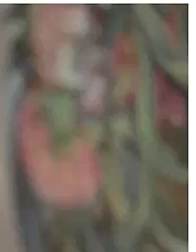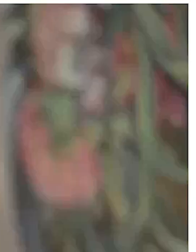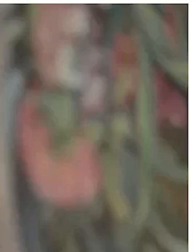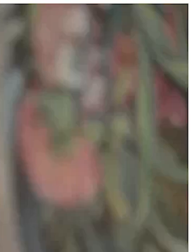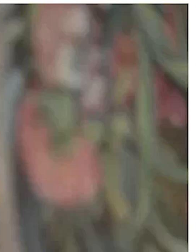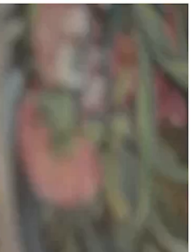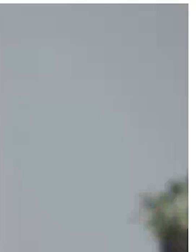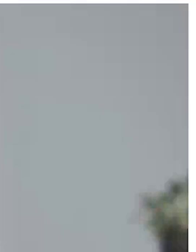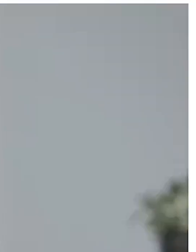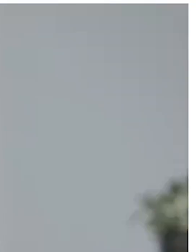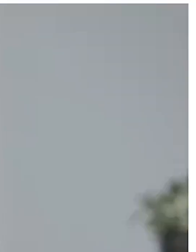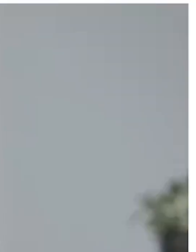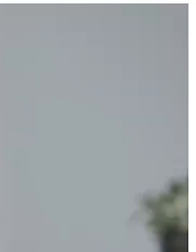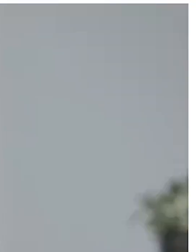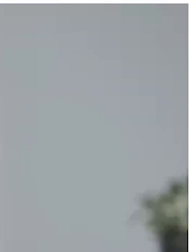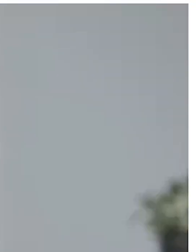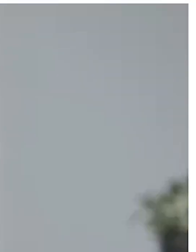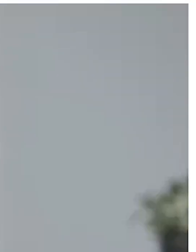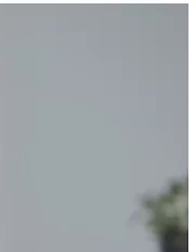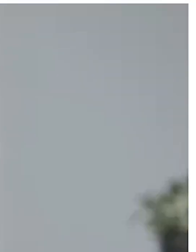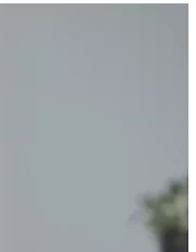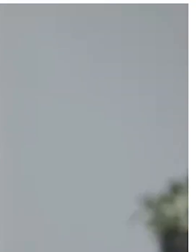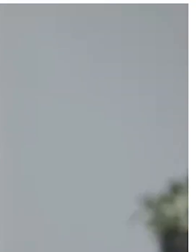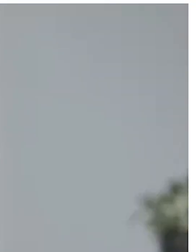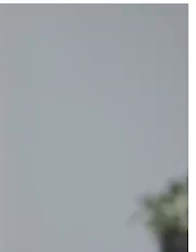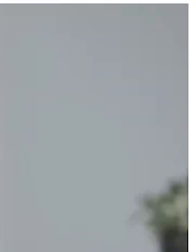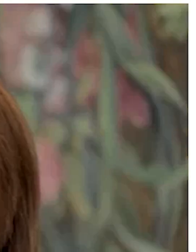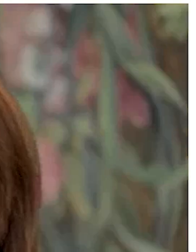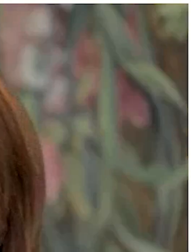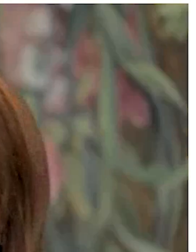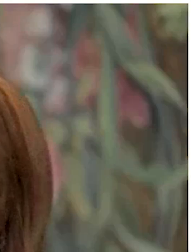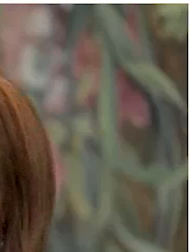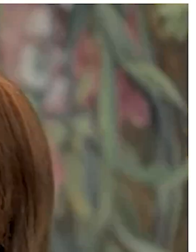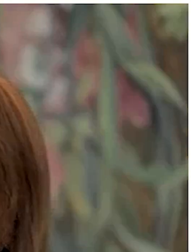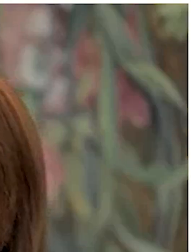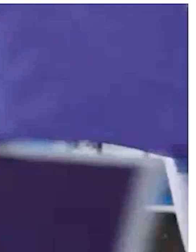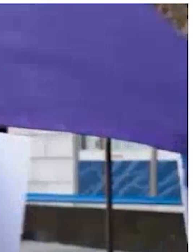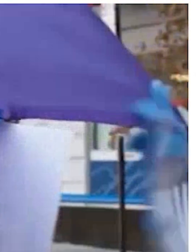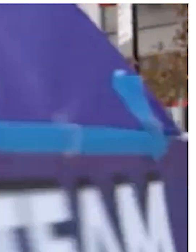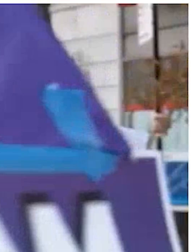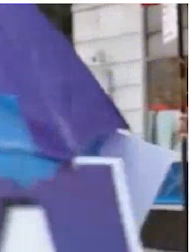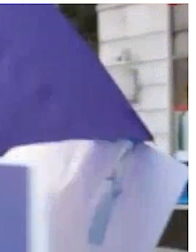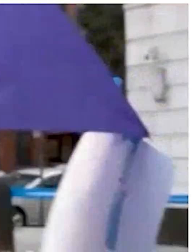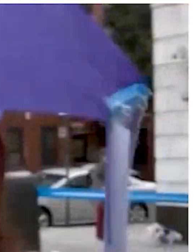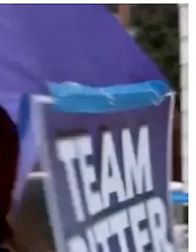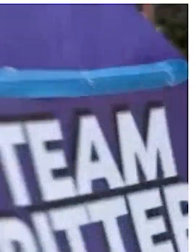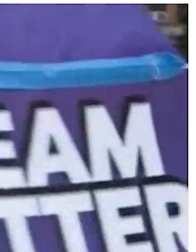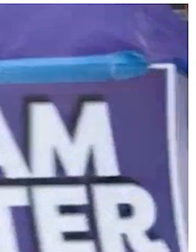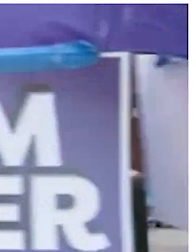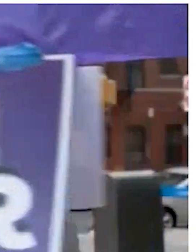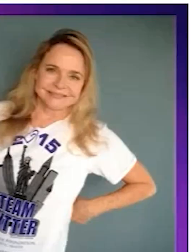something preventable. It's not rare. People need to know that it's a real thing. You may know in your lifetime, at some point, I'm